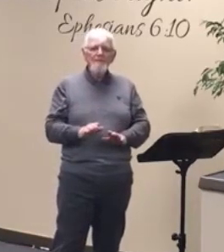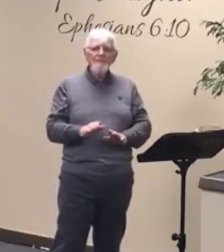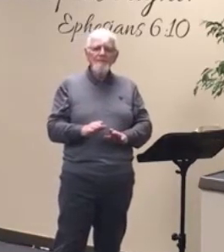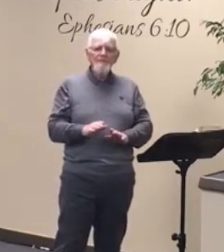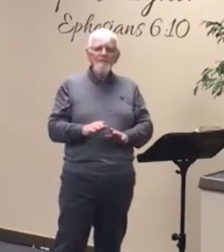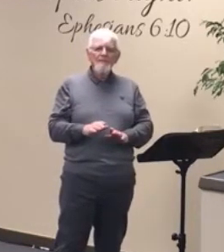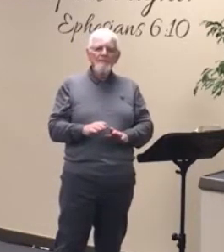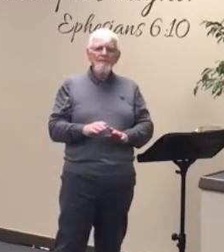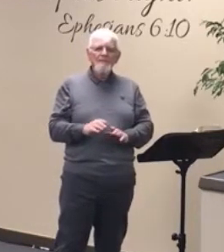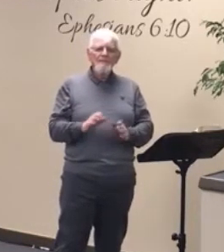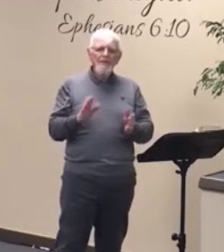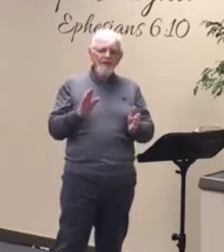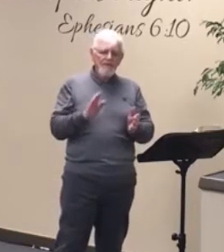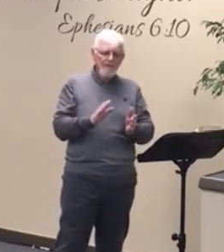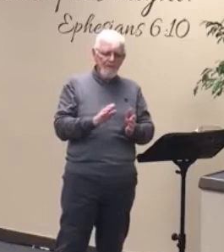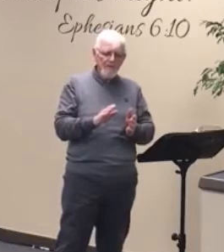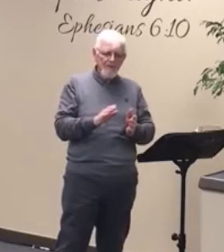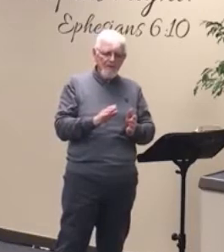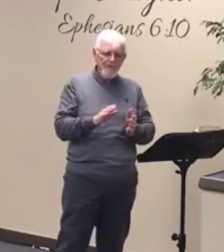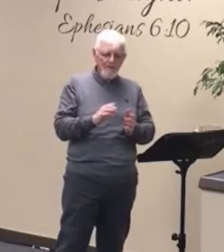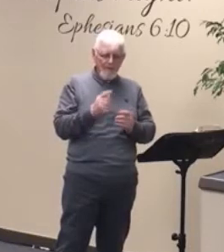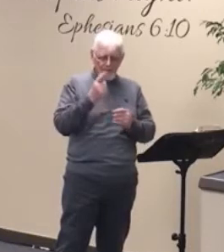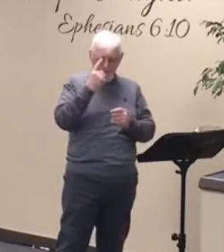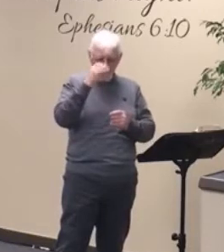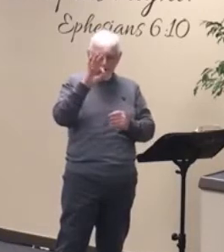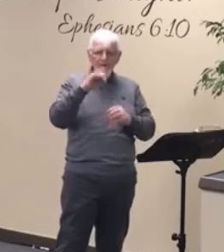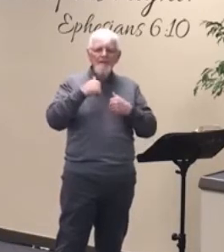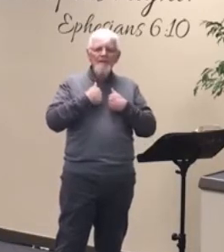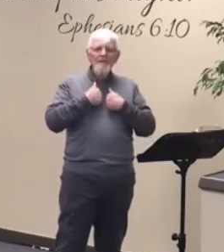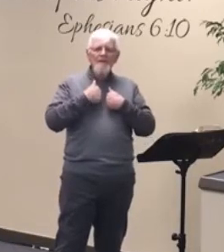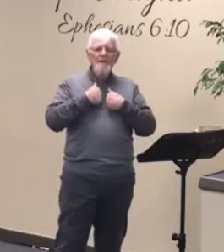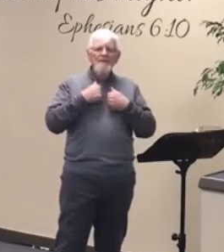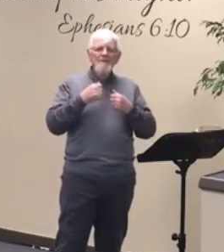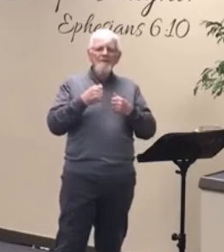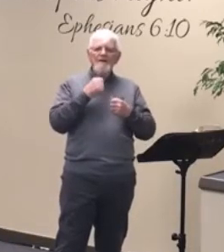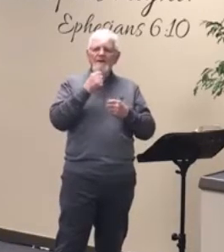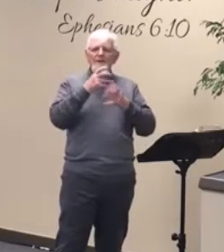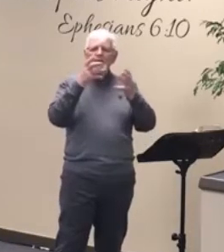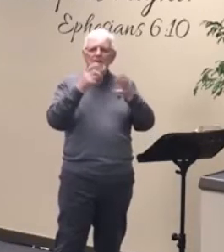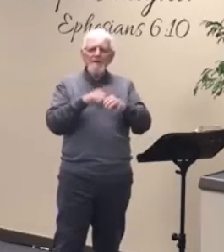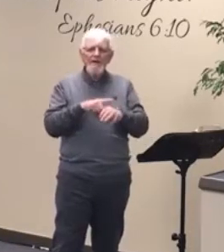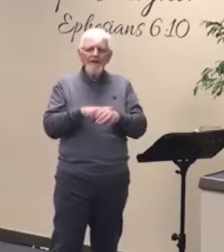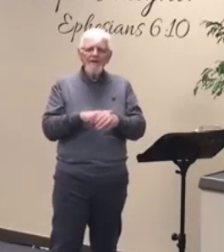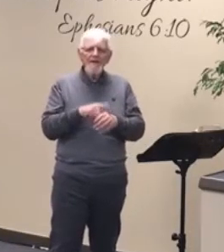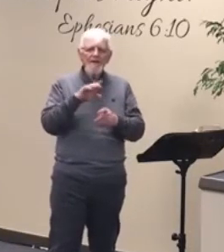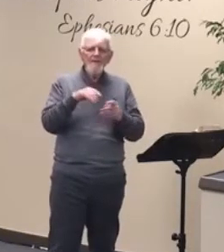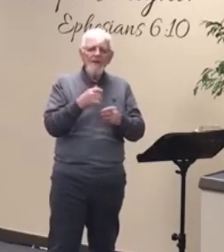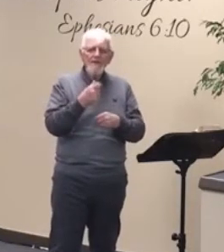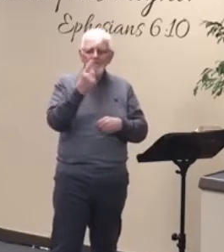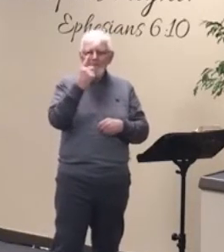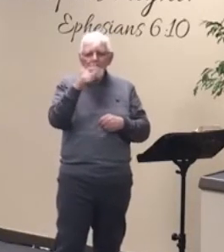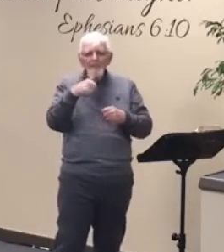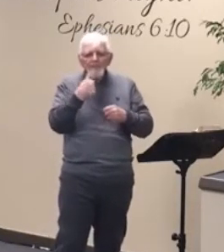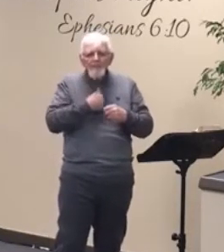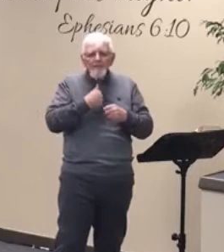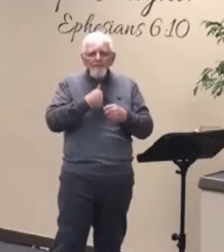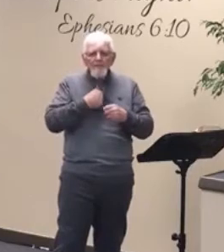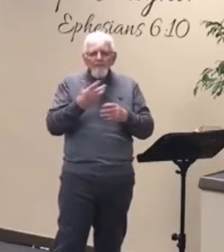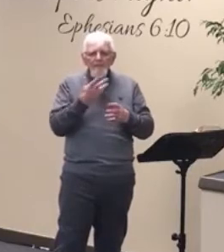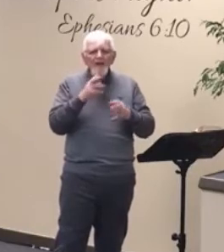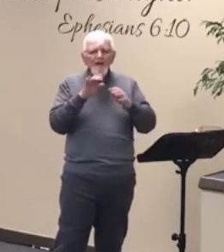of little preoccupation with self. And that's not a full definition, but that's what humility